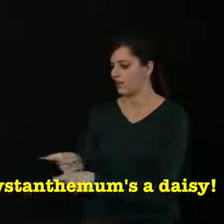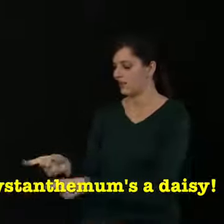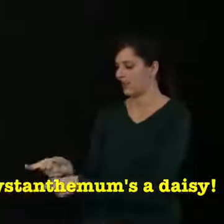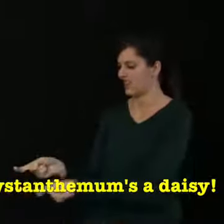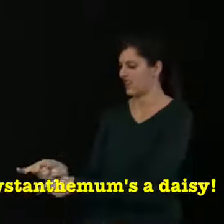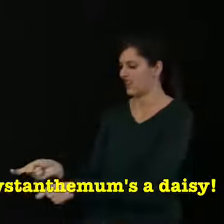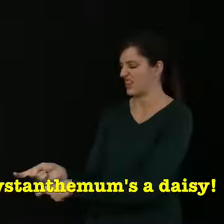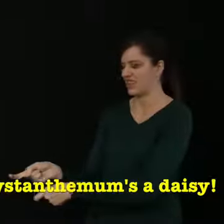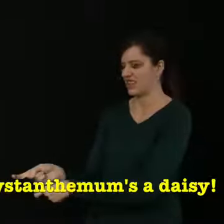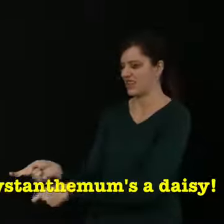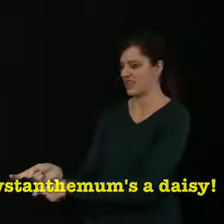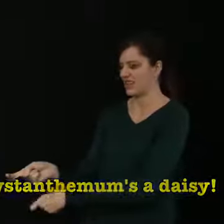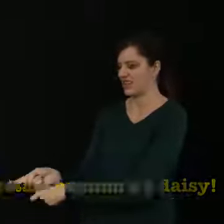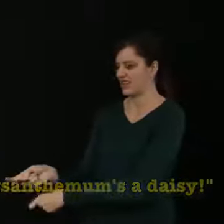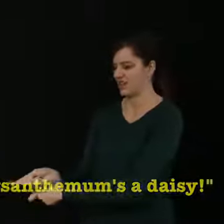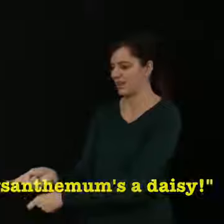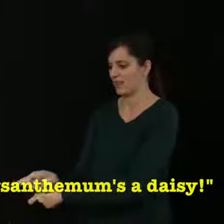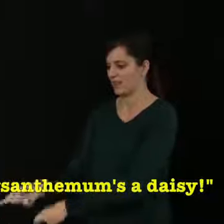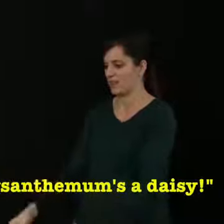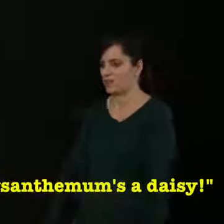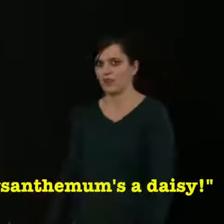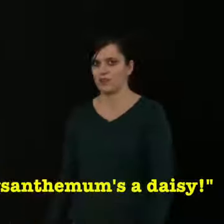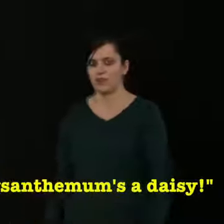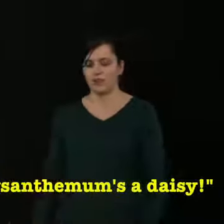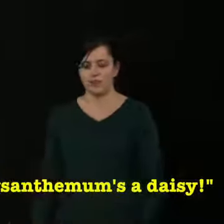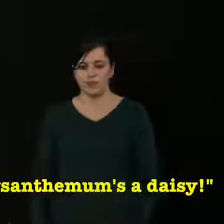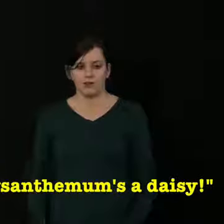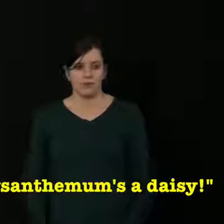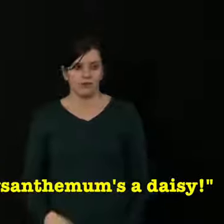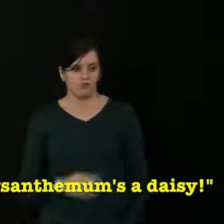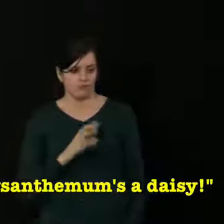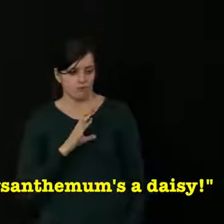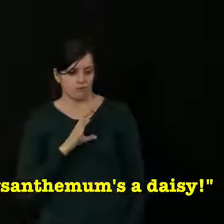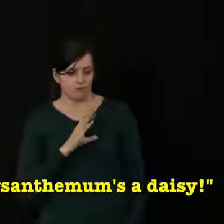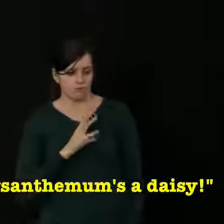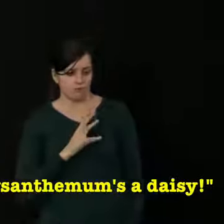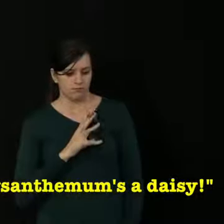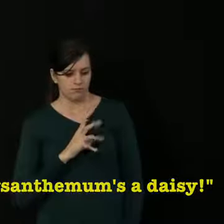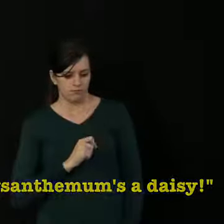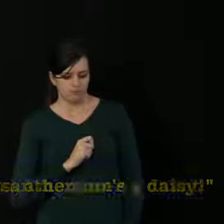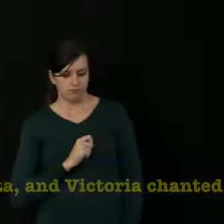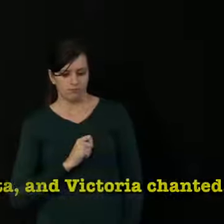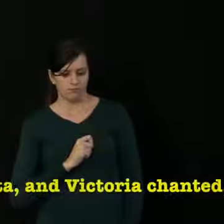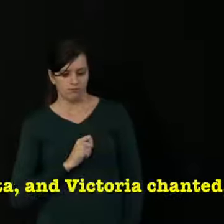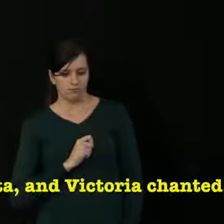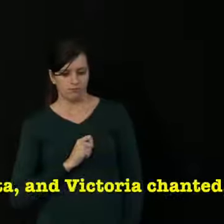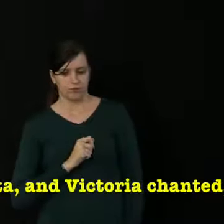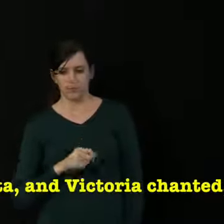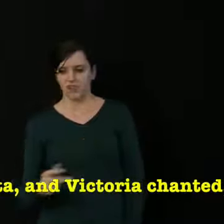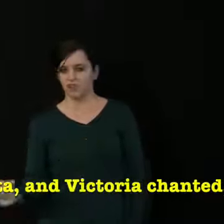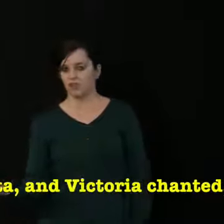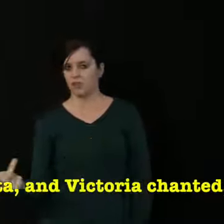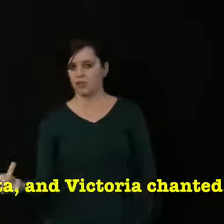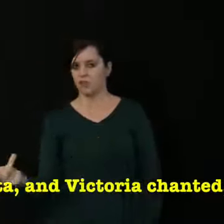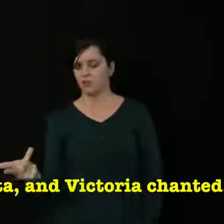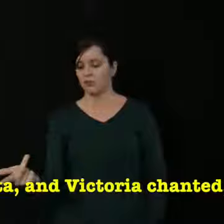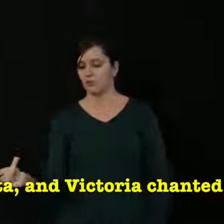Chrysanthemum's a daisy, chrysanthemum's a daisy, Jo, Rita, and